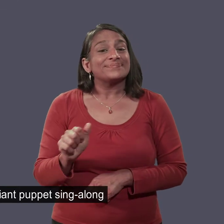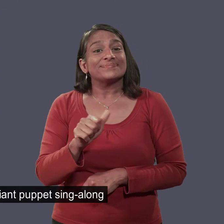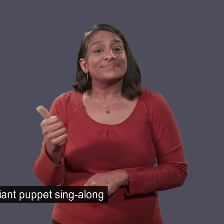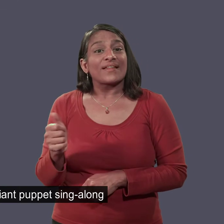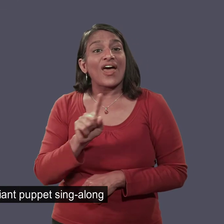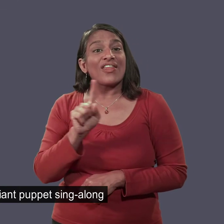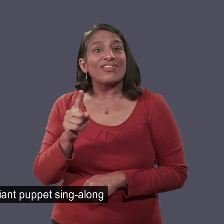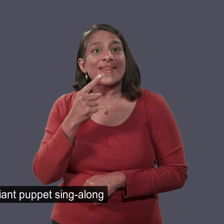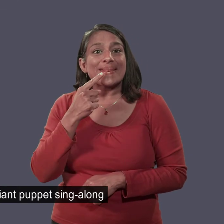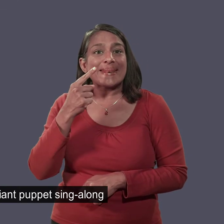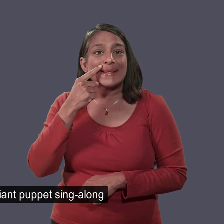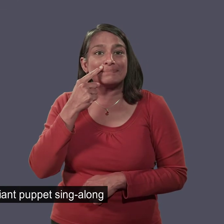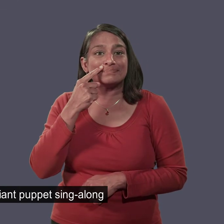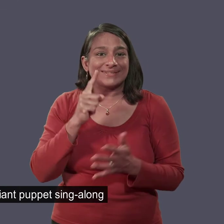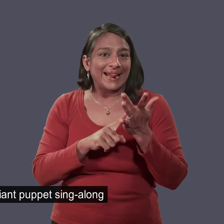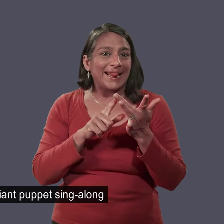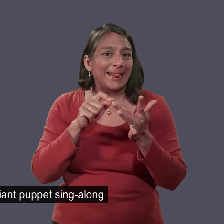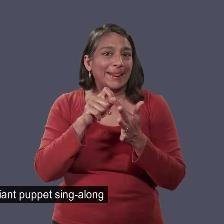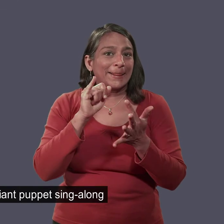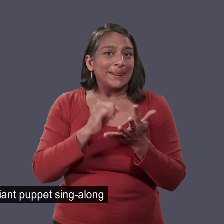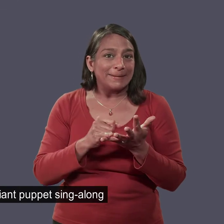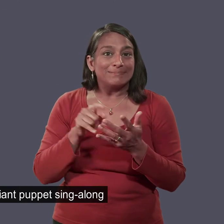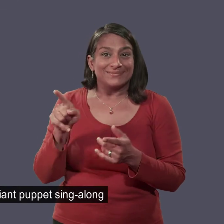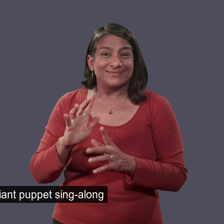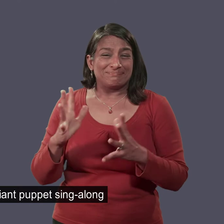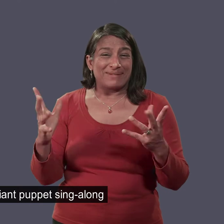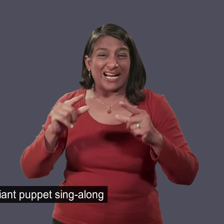The Lips. A giant puppet sing-along.